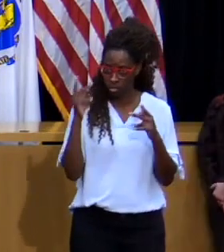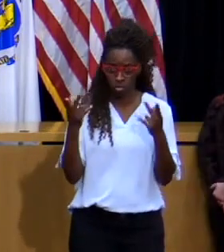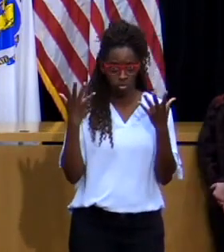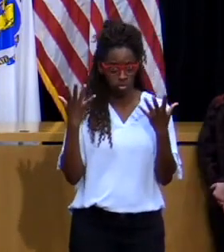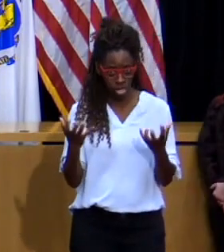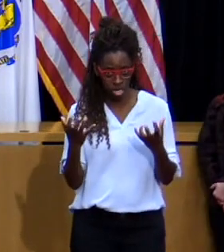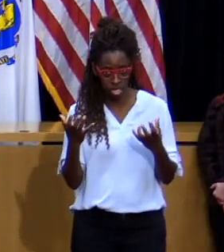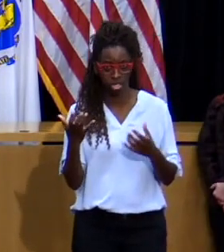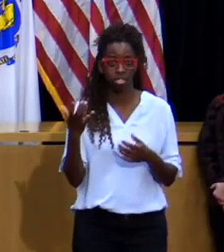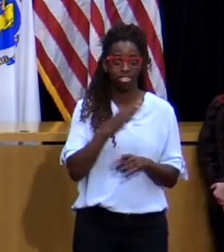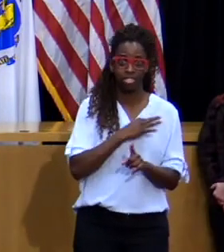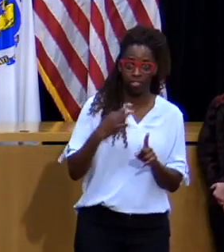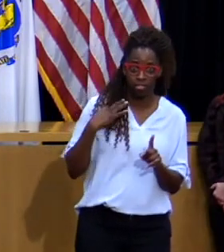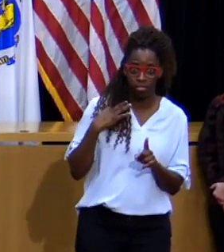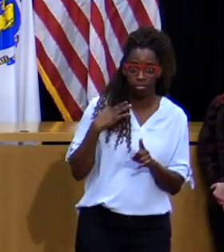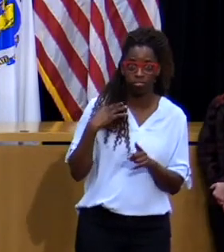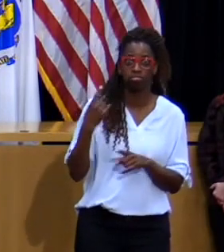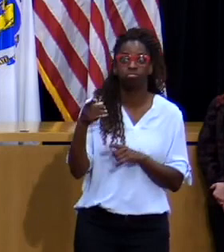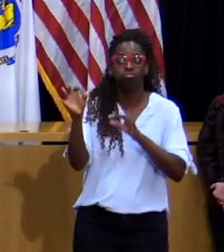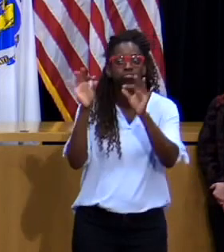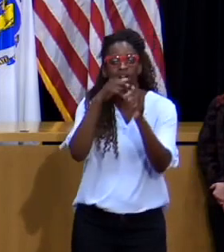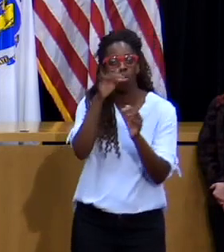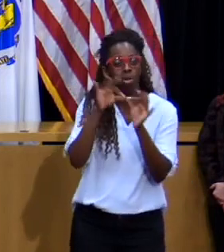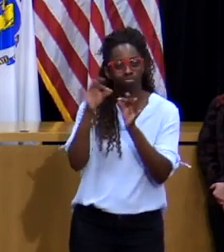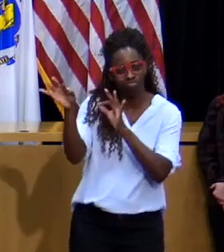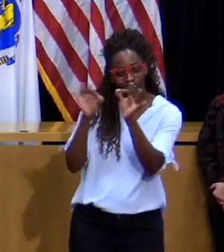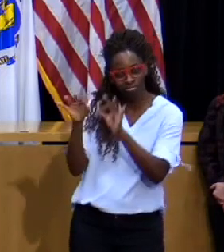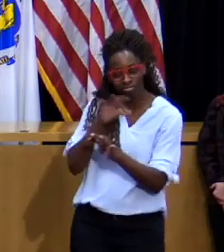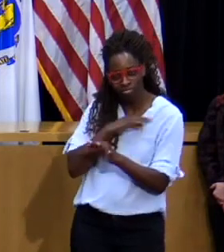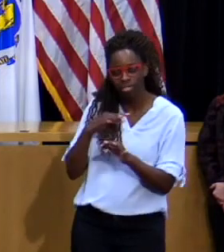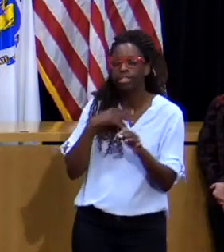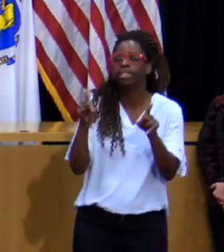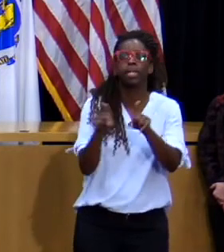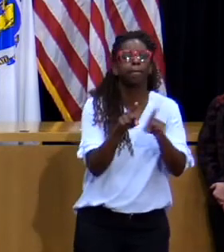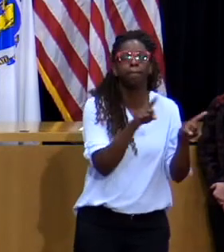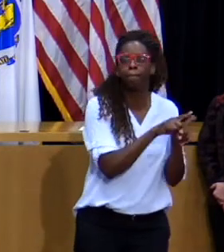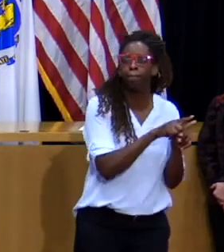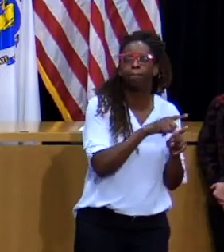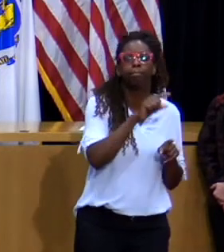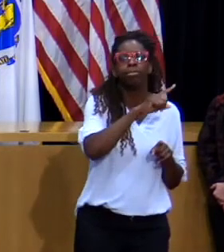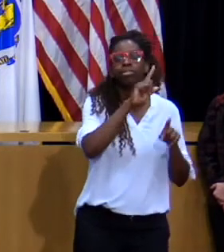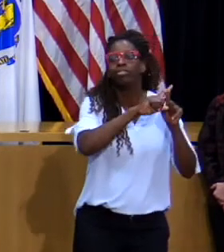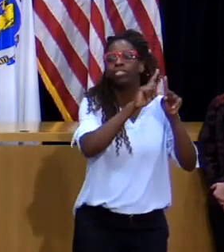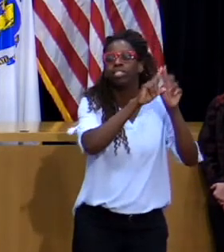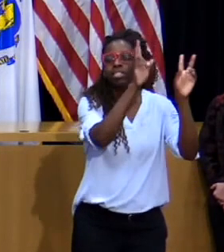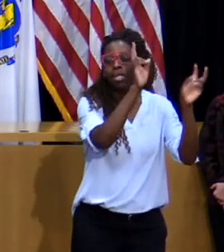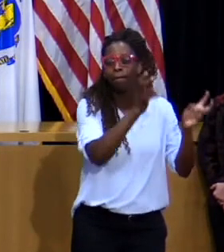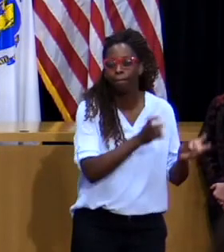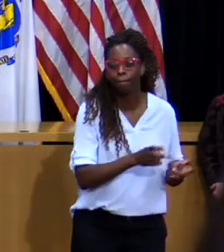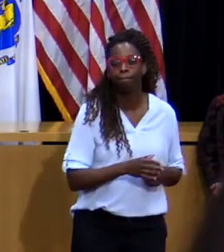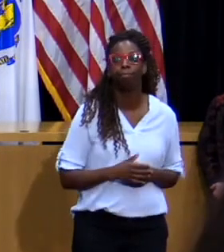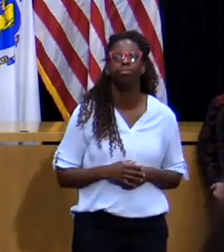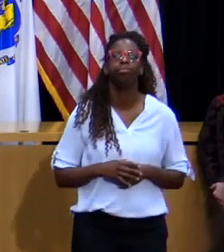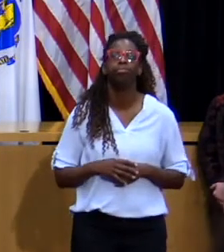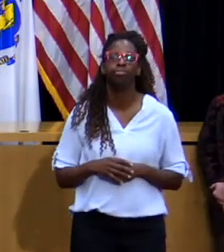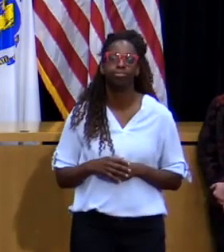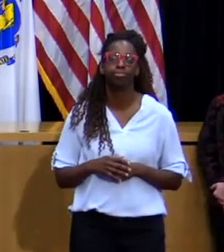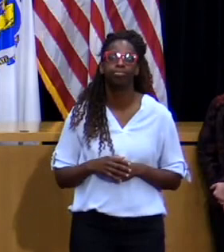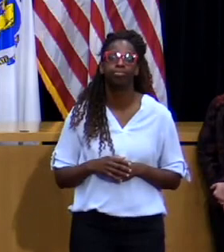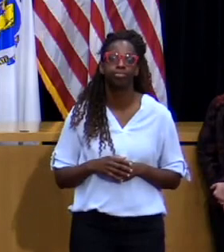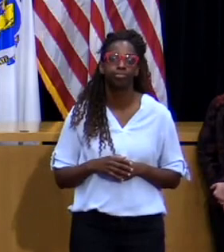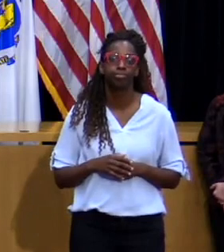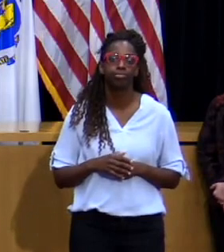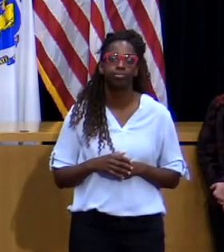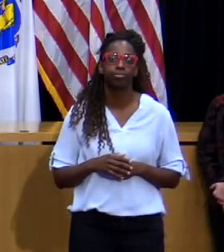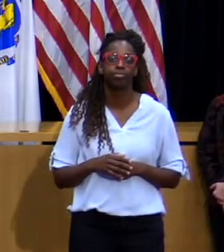their employees, the same way they would with respect to other issues, but nobody's talking about, we're certainly not talking about a mandate,